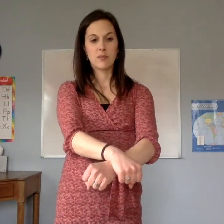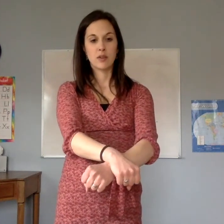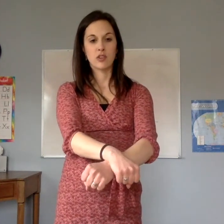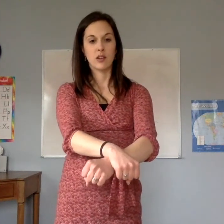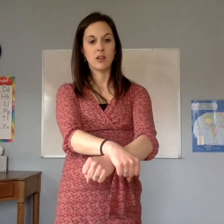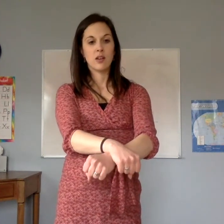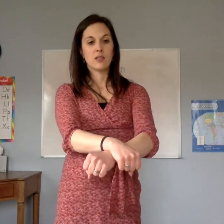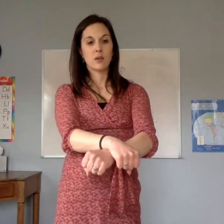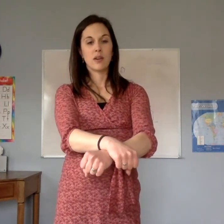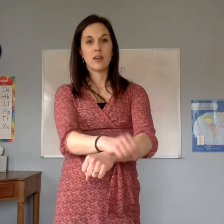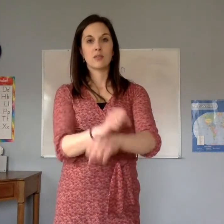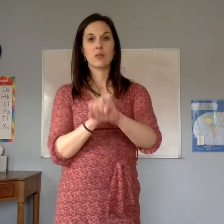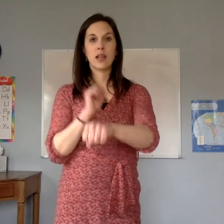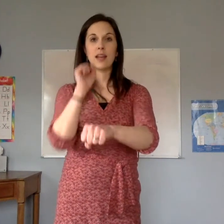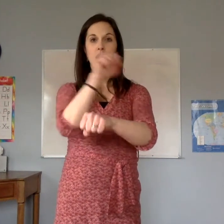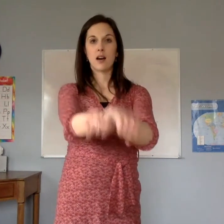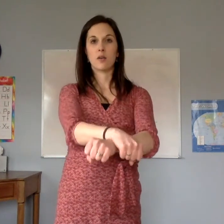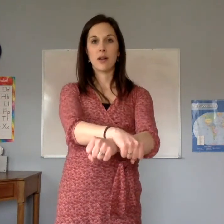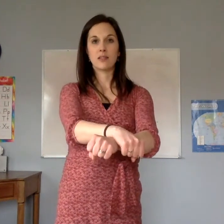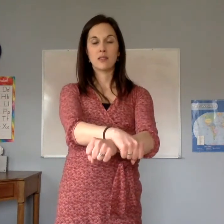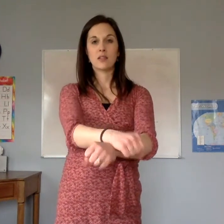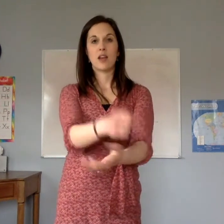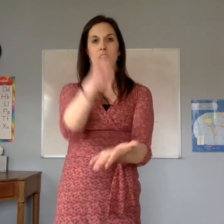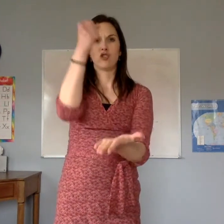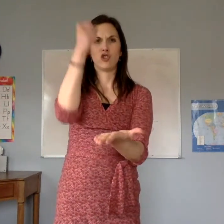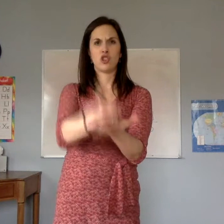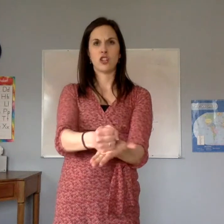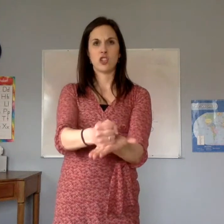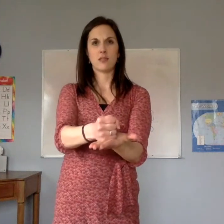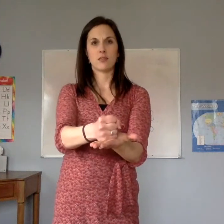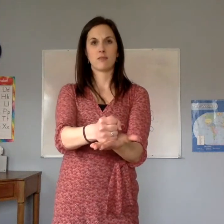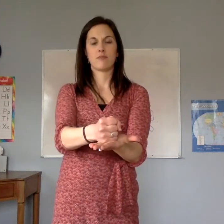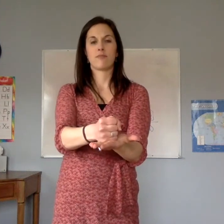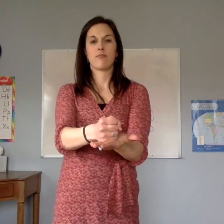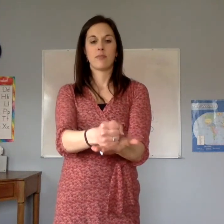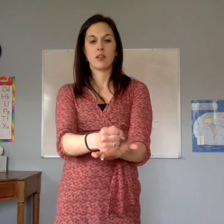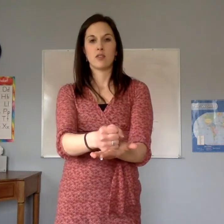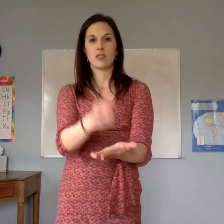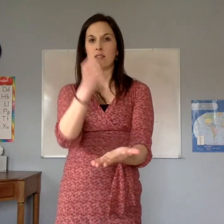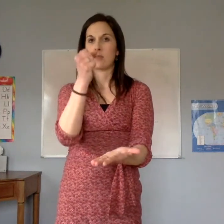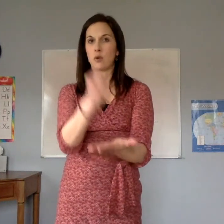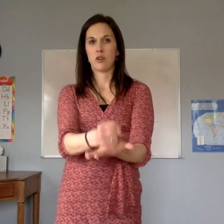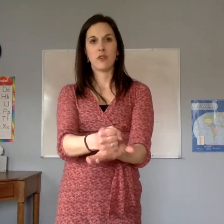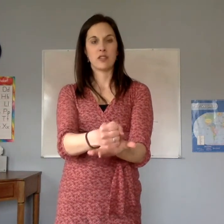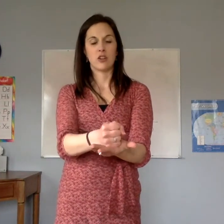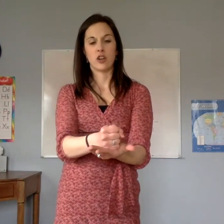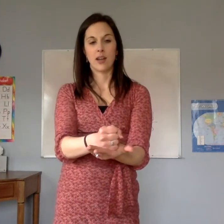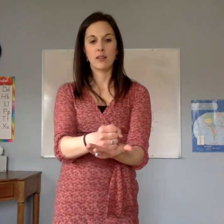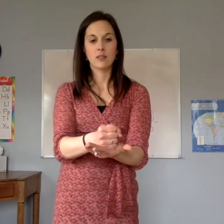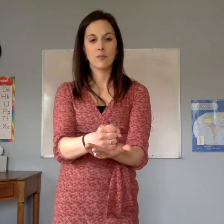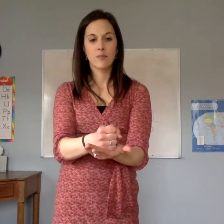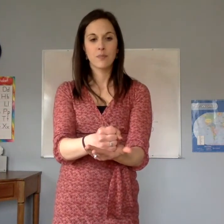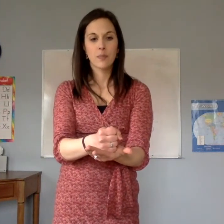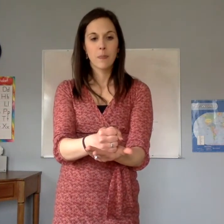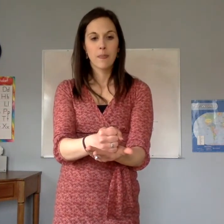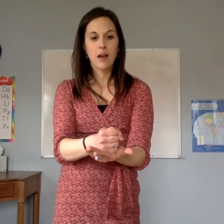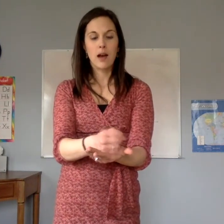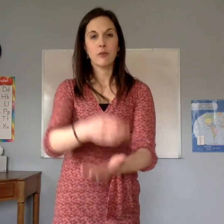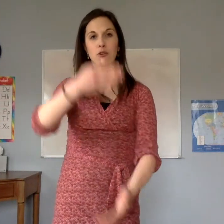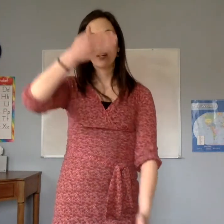submission. So Israelite conquest and judges. Just like put your fist on your hand. Greek